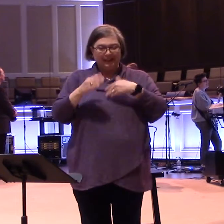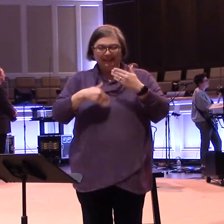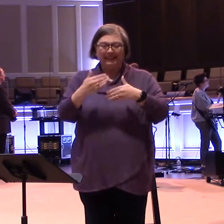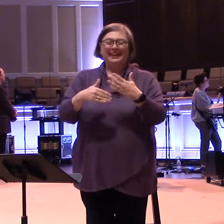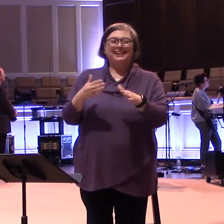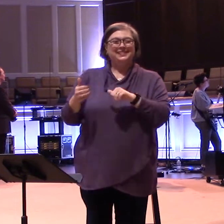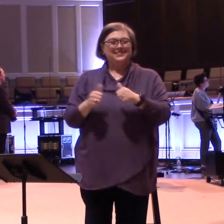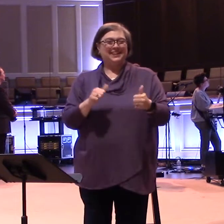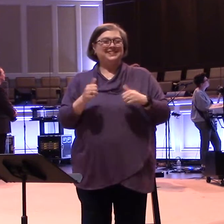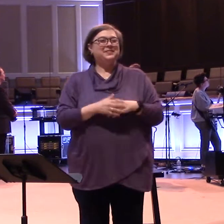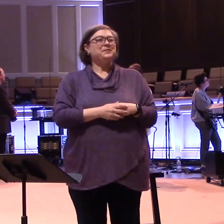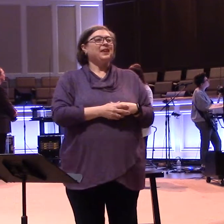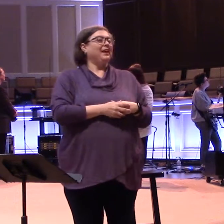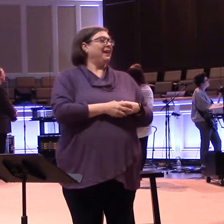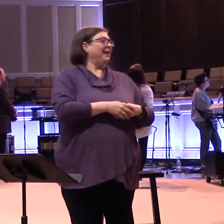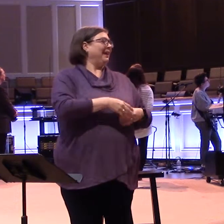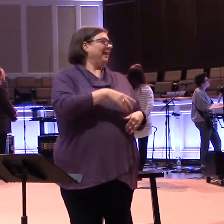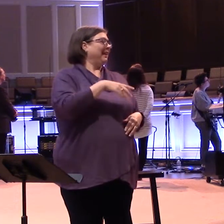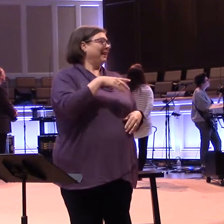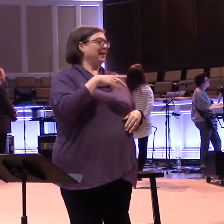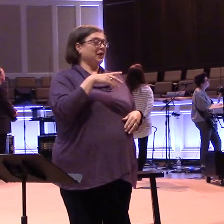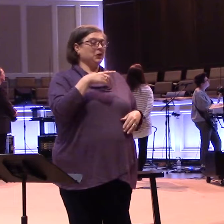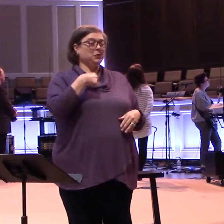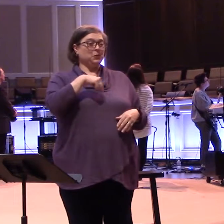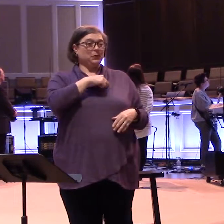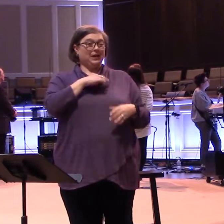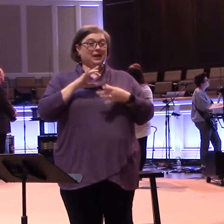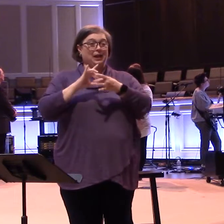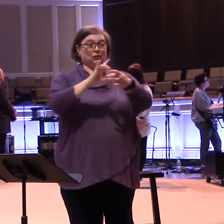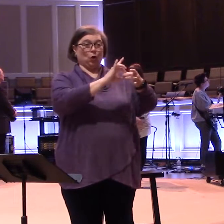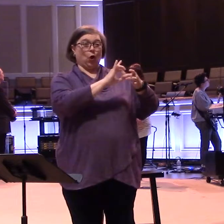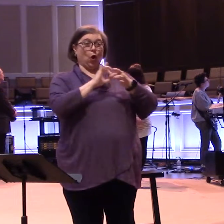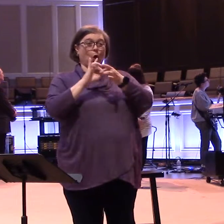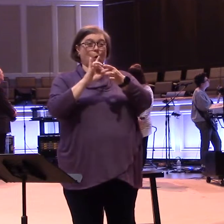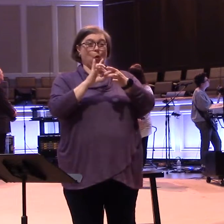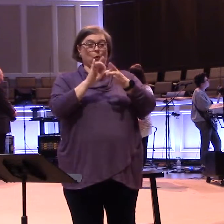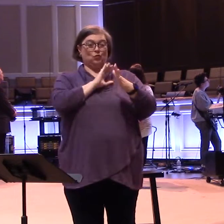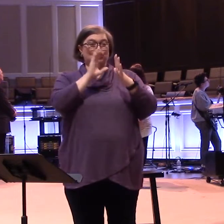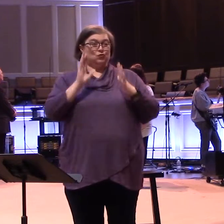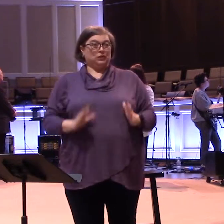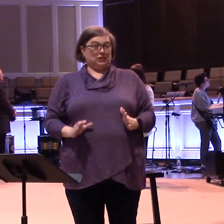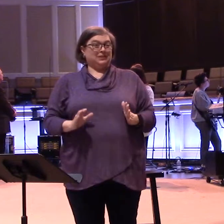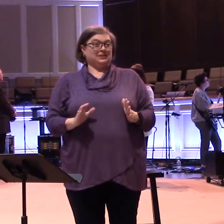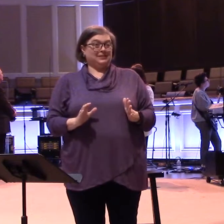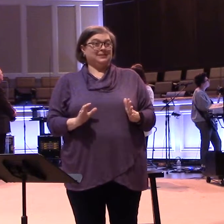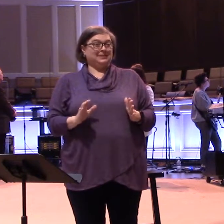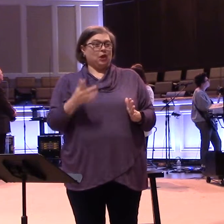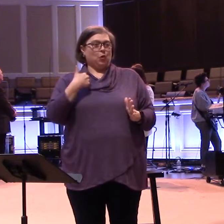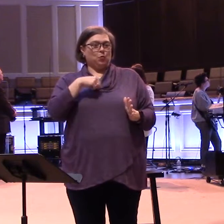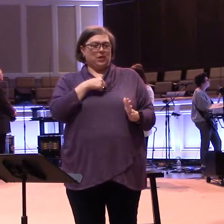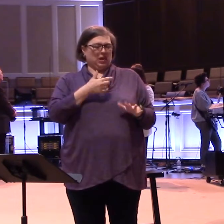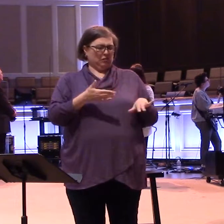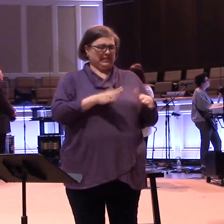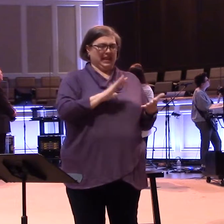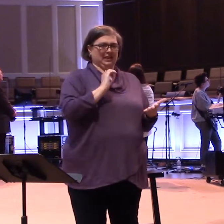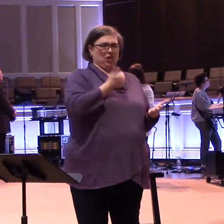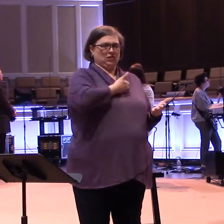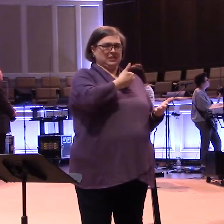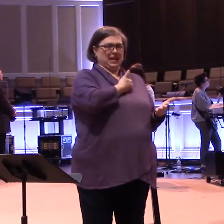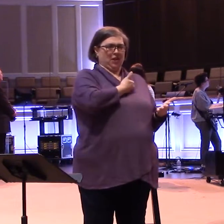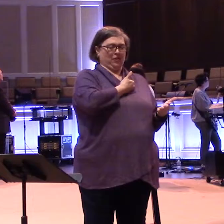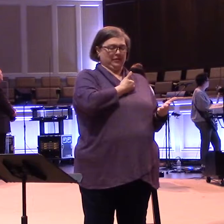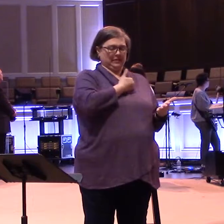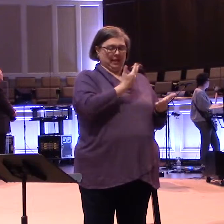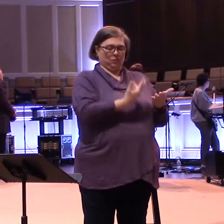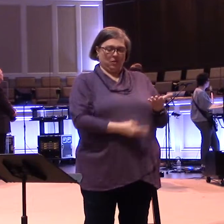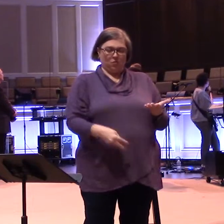our co-crucifixion with Christ. You know, we as believers are co-crucified. We are dead to ourselves, and then we're risen as